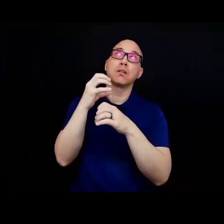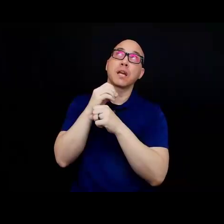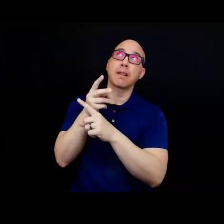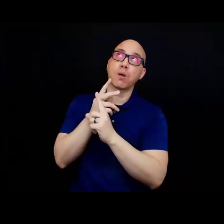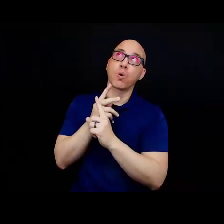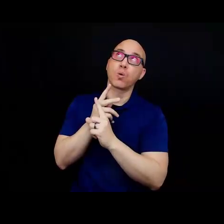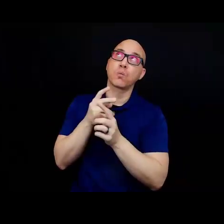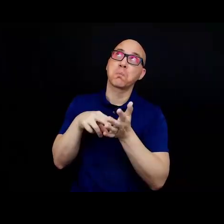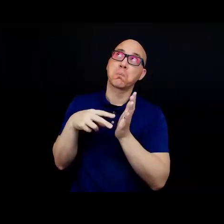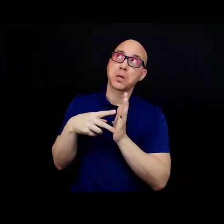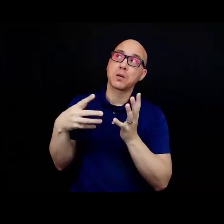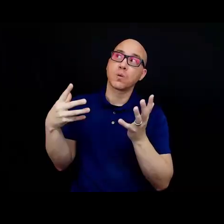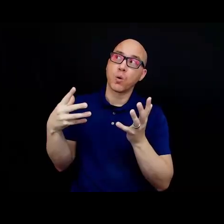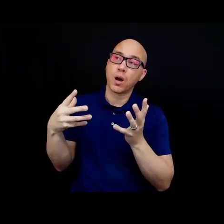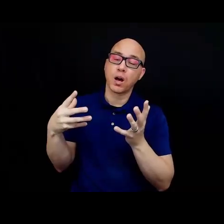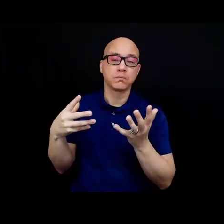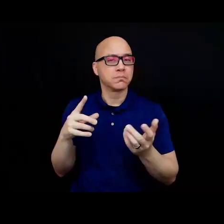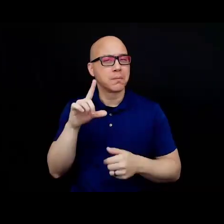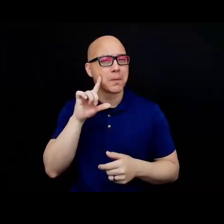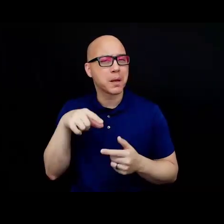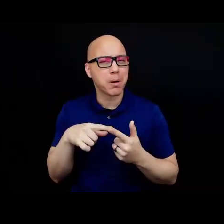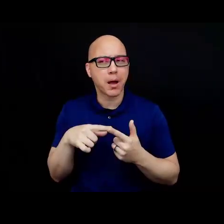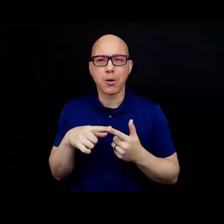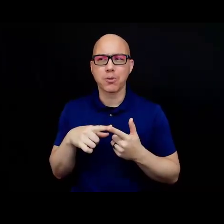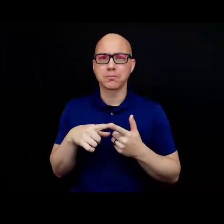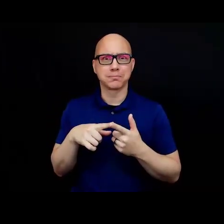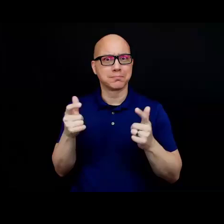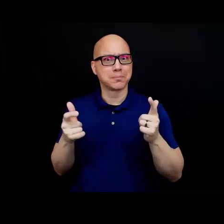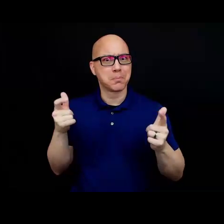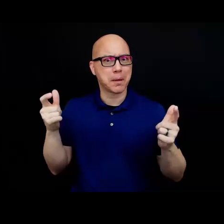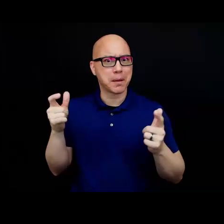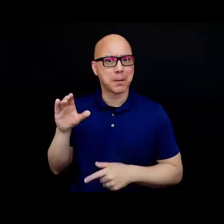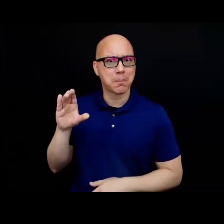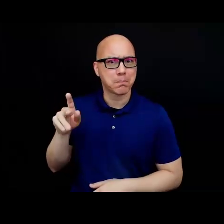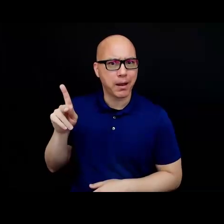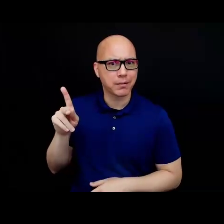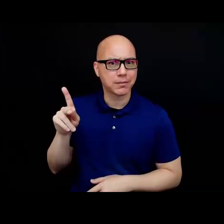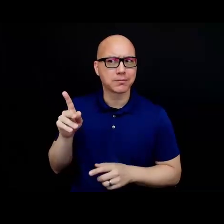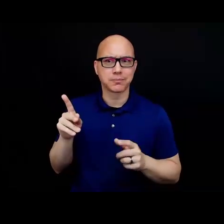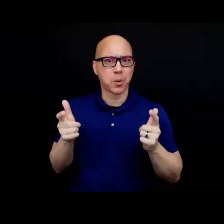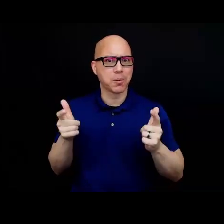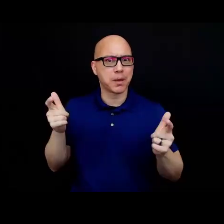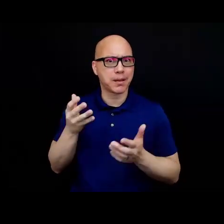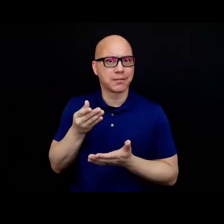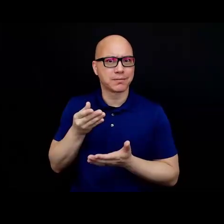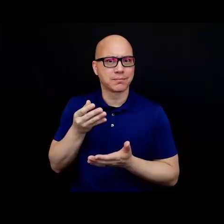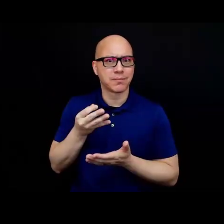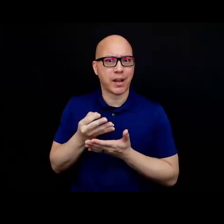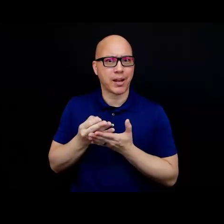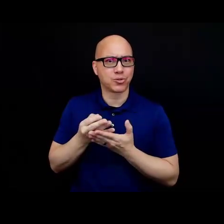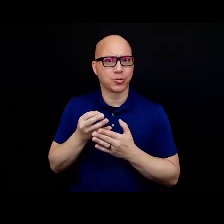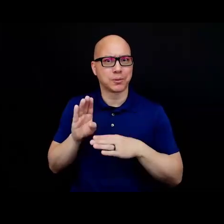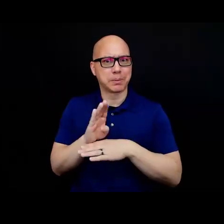the, you know, the larger financial institutions that when we drive by every day, we see